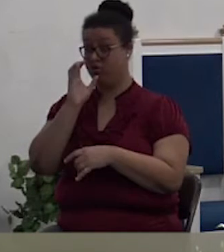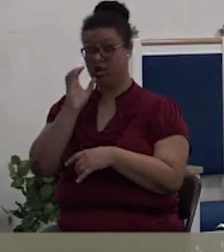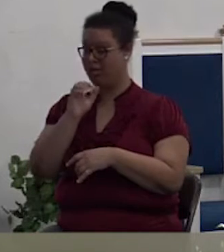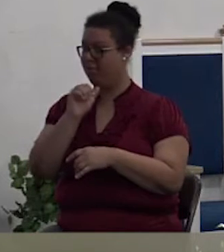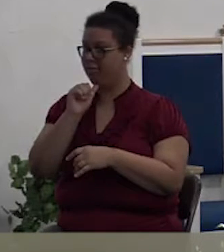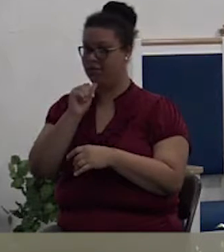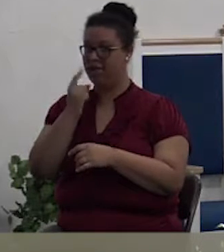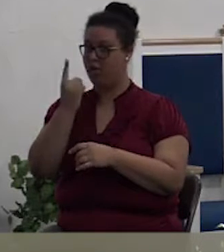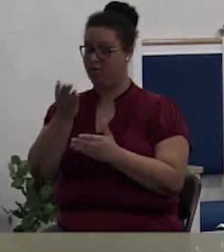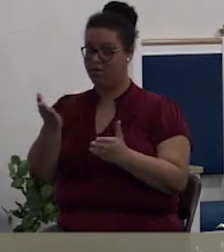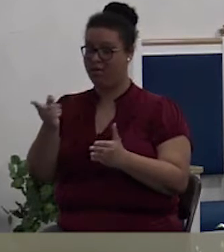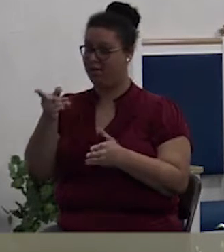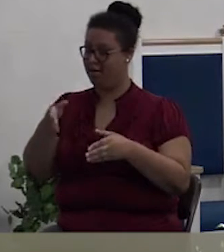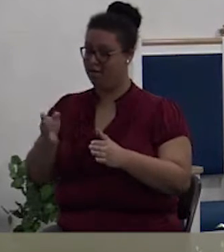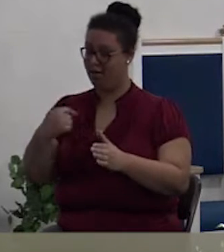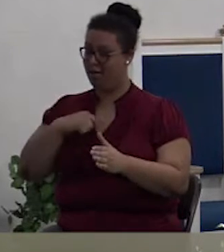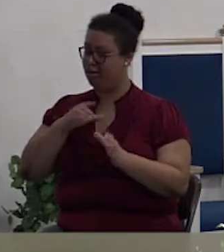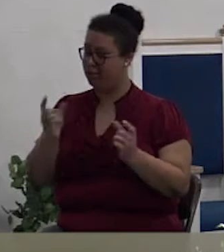would permit us to do.